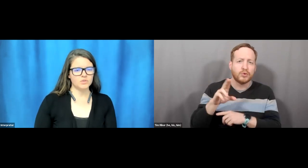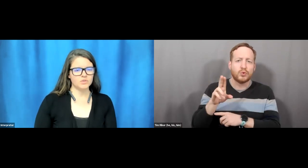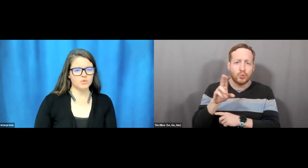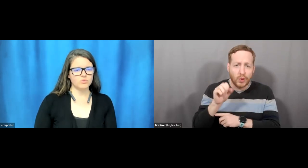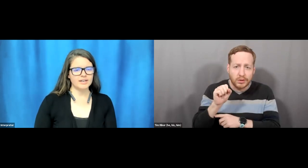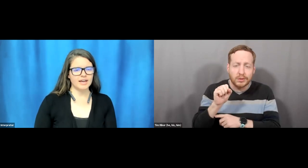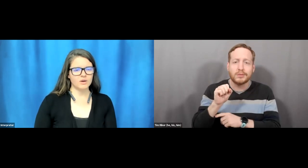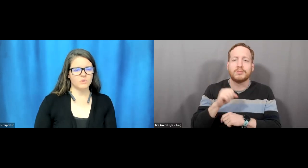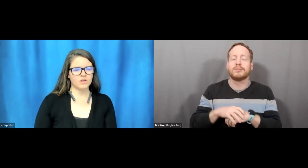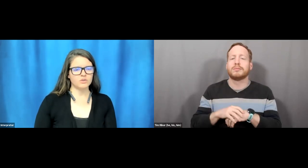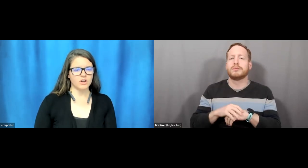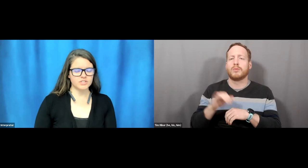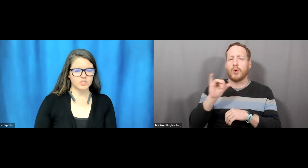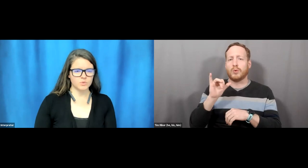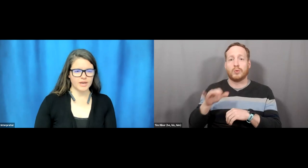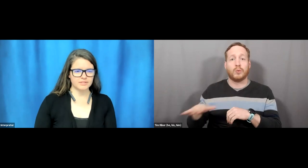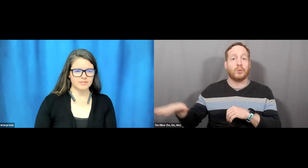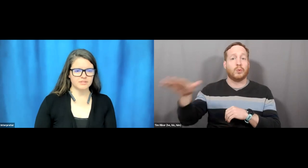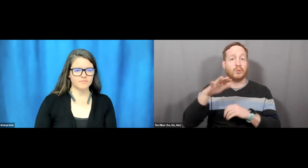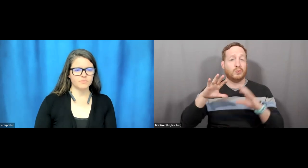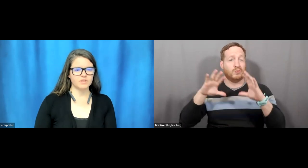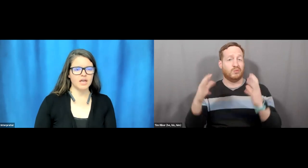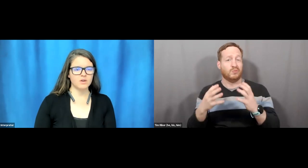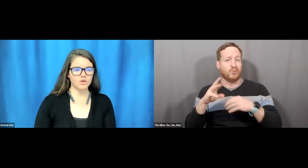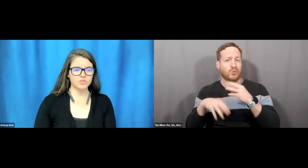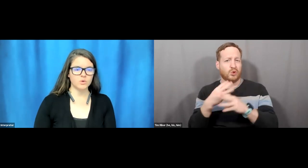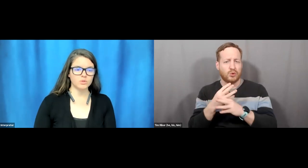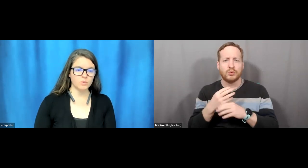So right now across the US and also globally,